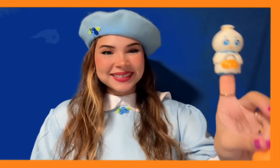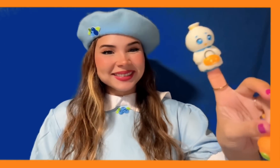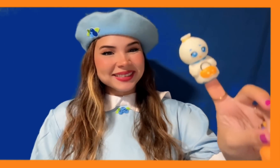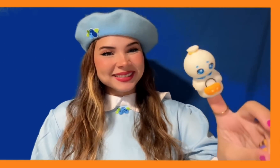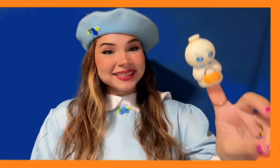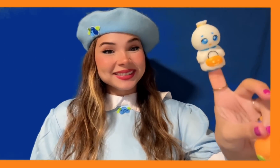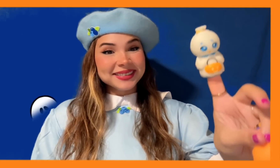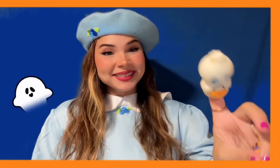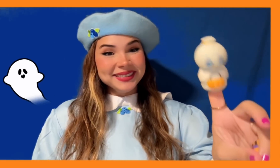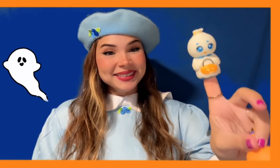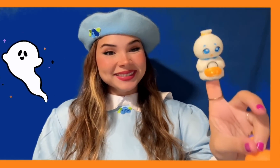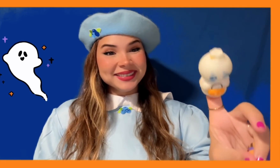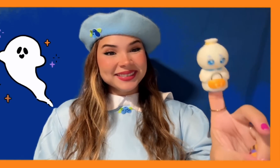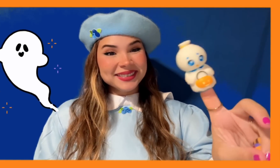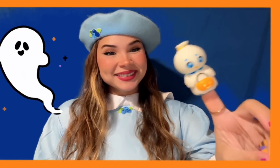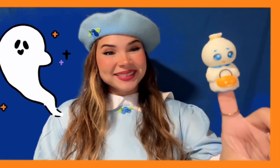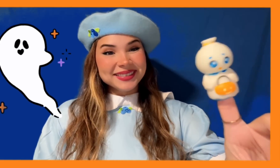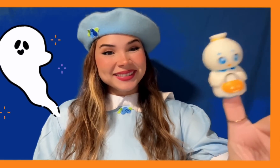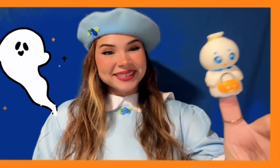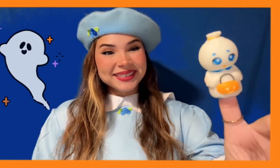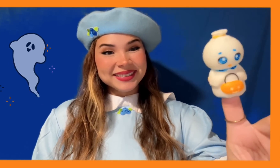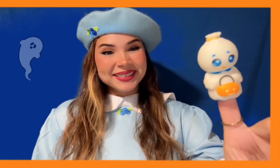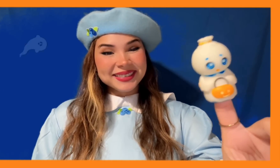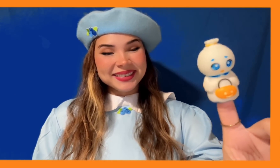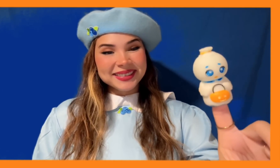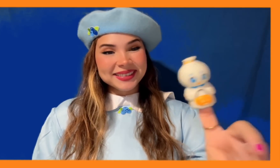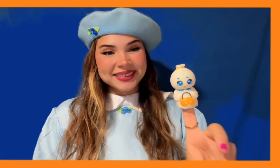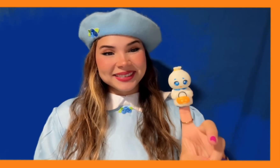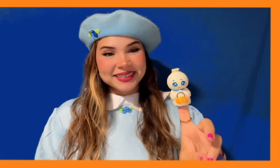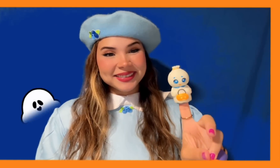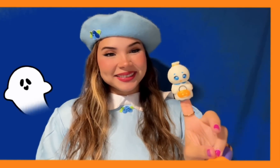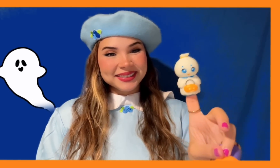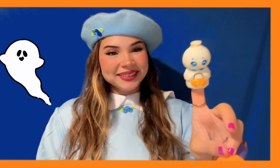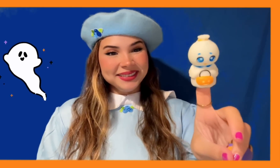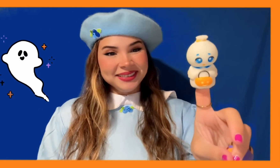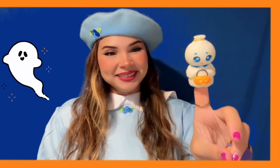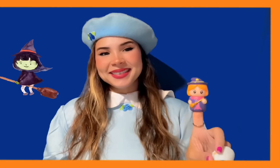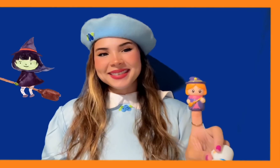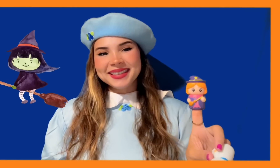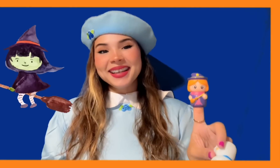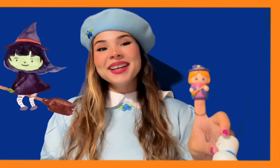boo hoo hoo. Boo!